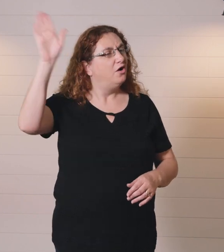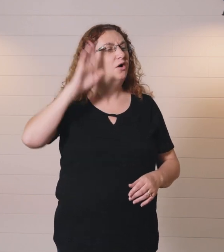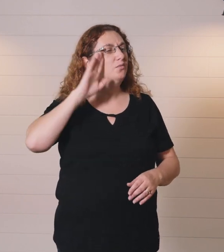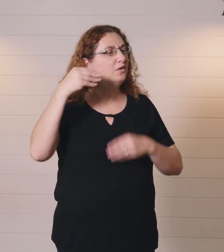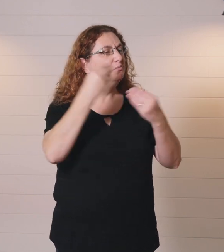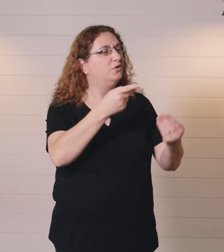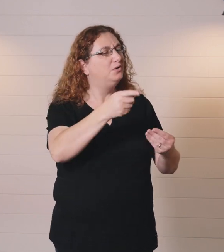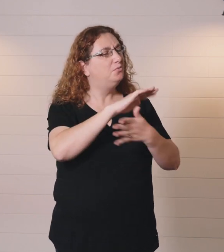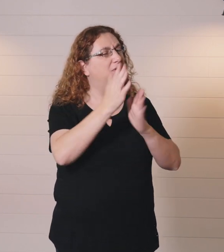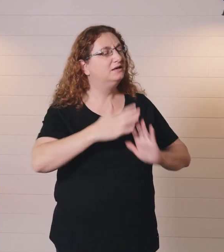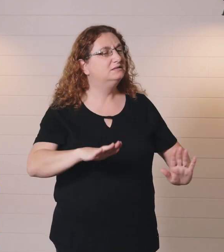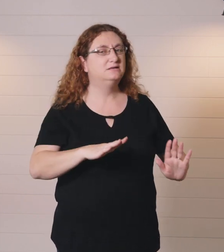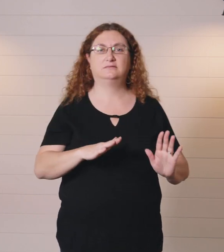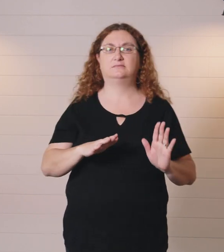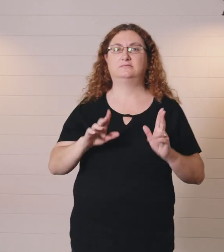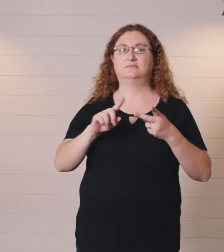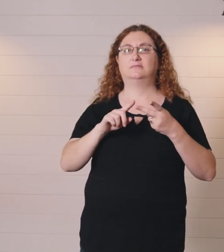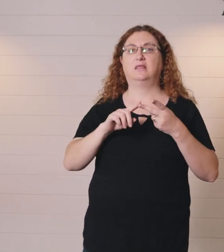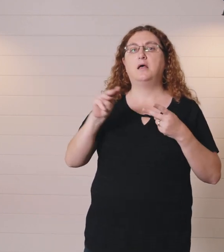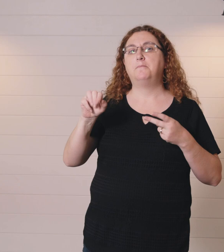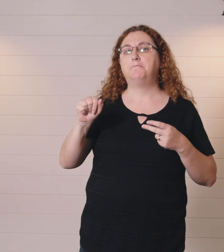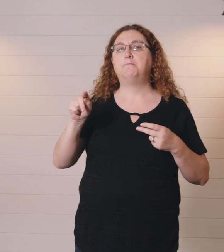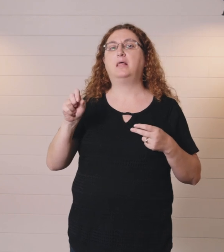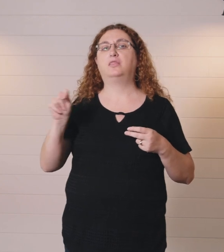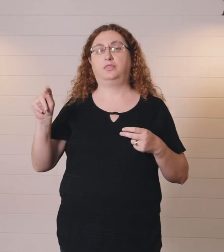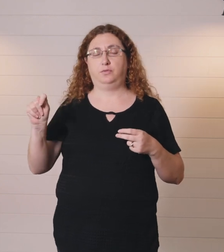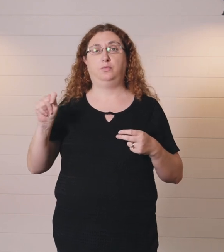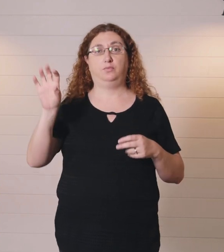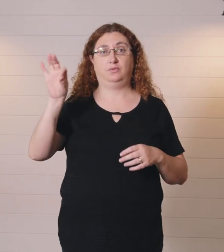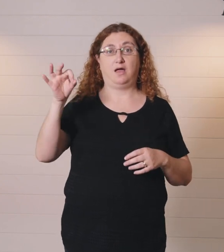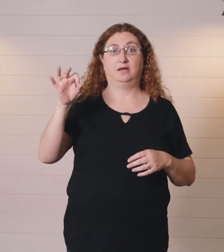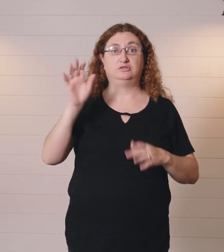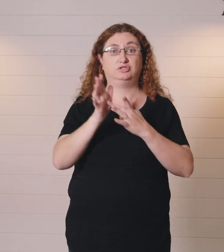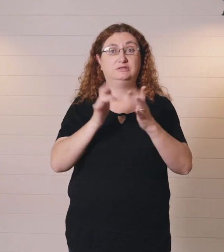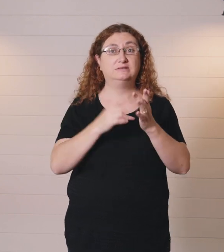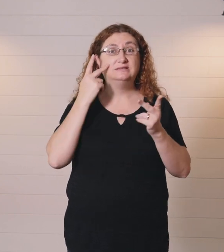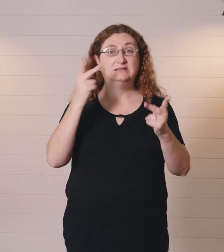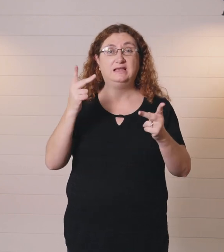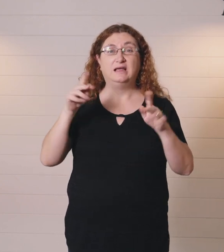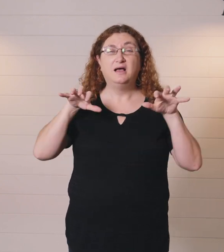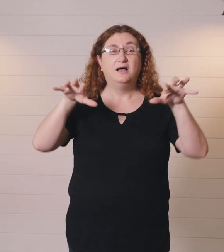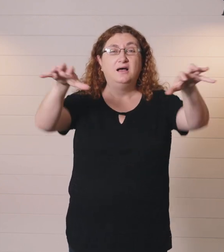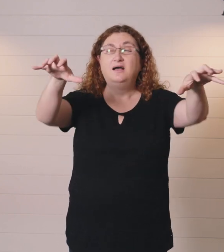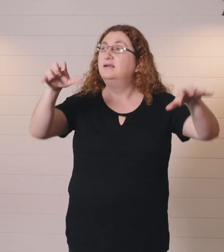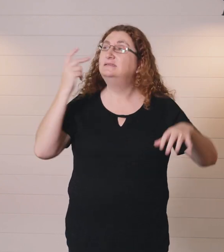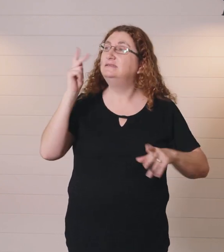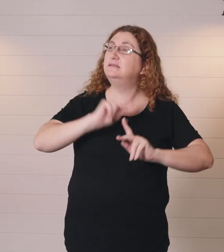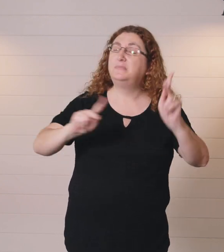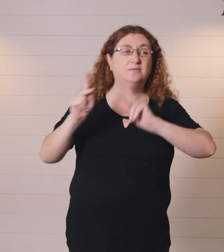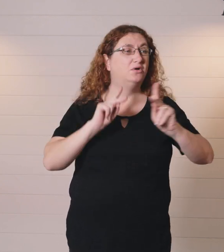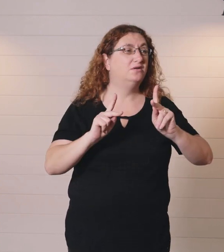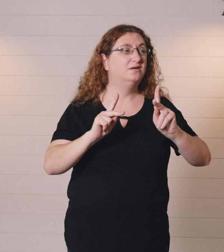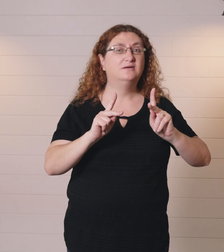peace." Matthew 9, a very similar story. He sees crowds, great crowds of people, and he sees them as sheep without a